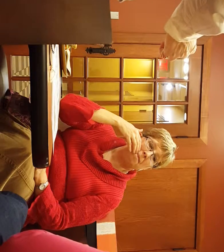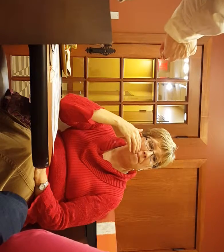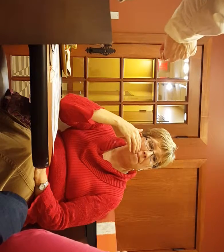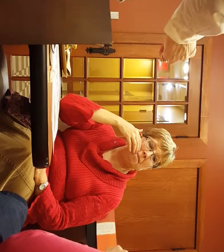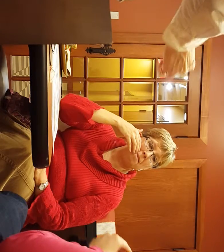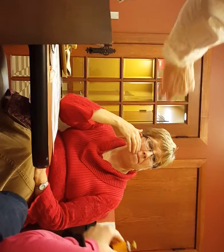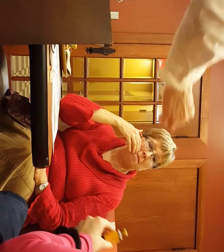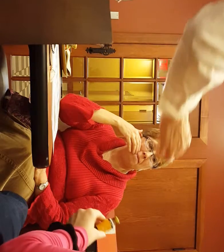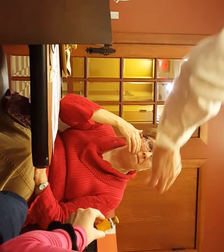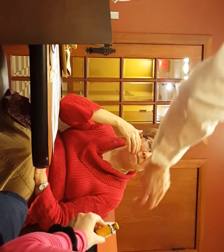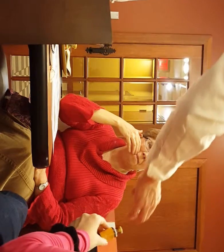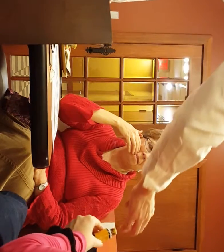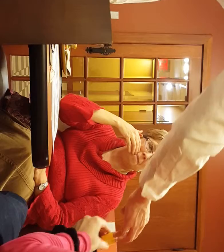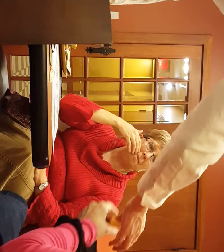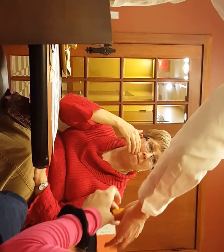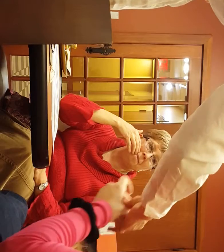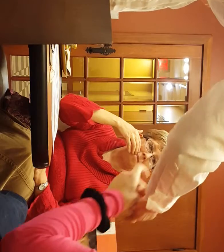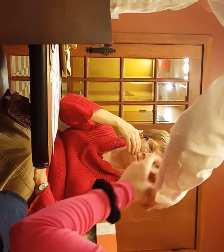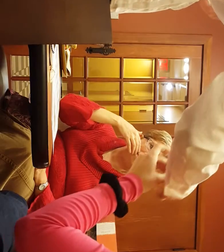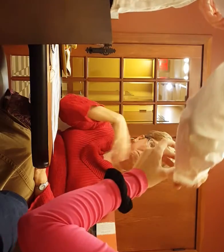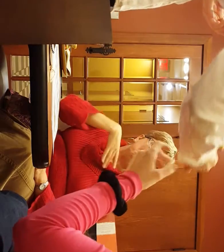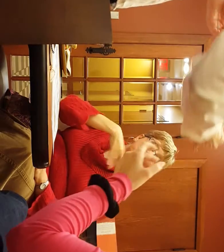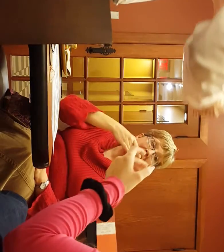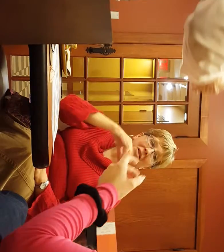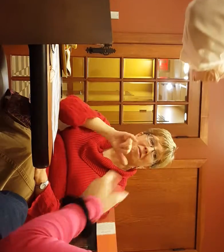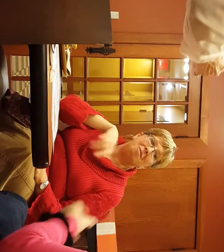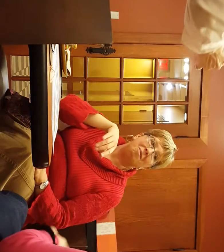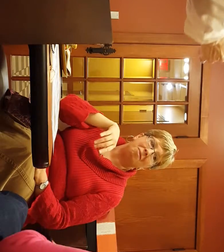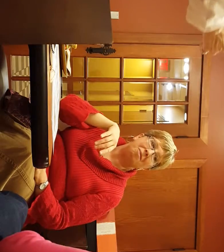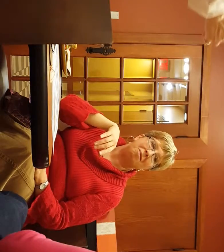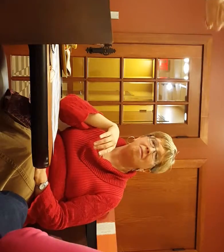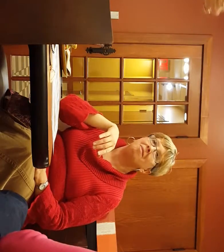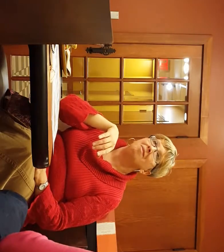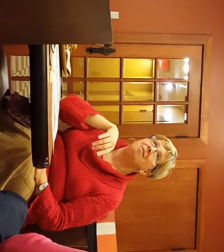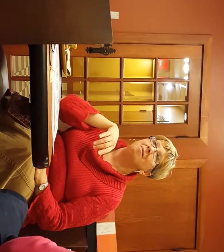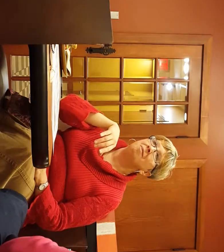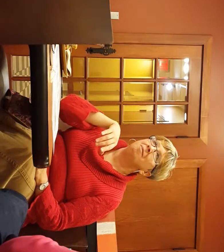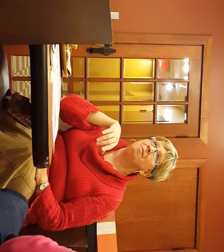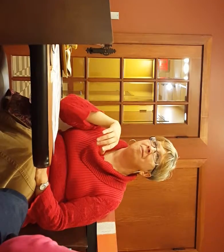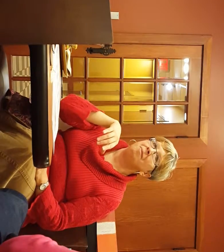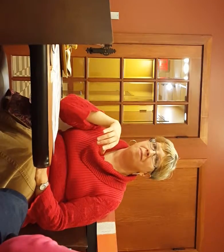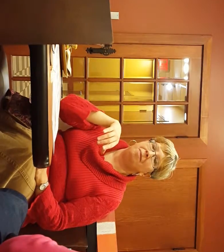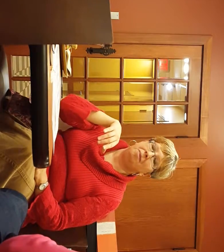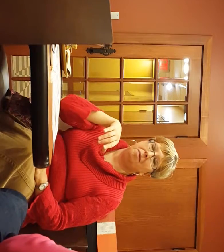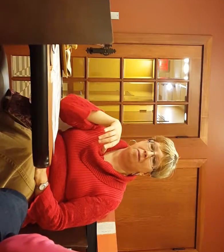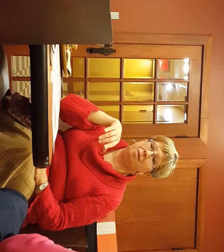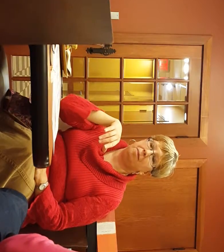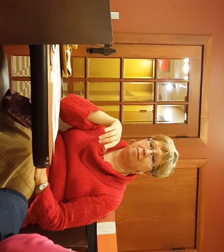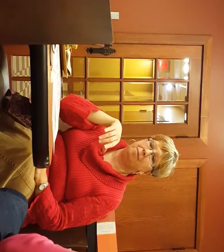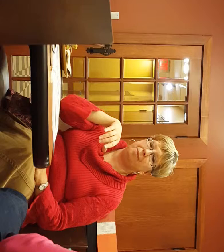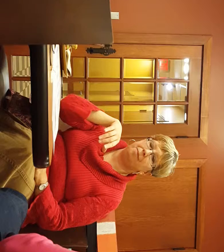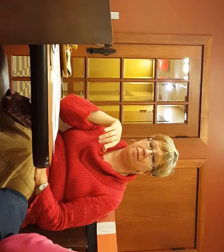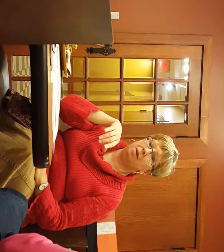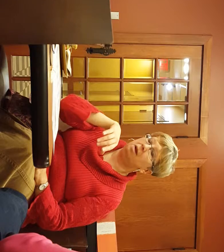why does that matter? Young Living used to label them all three so that you could use them for anything. The oil didn't change,